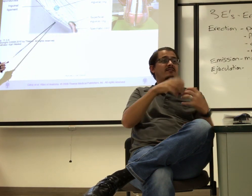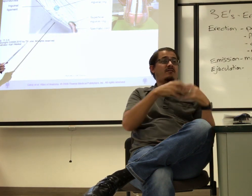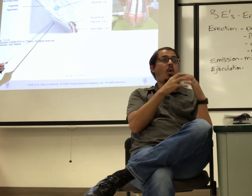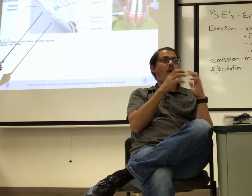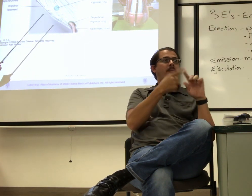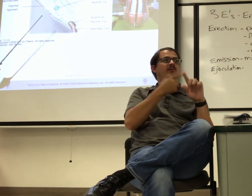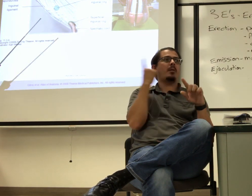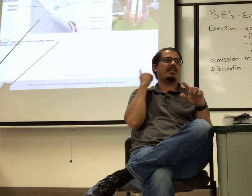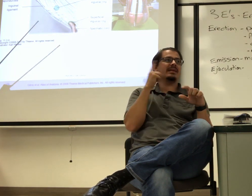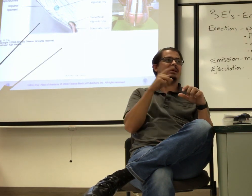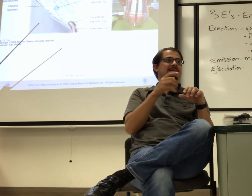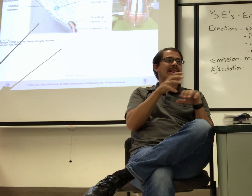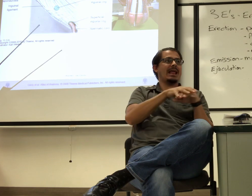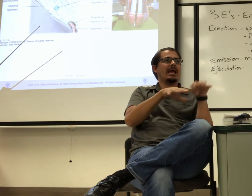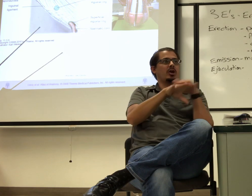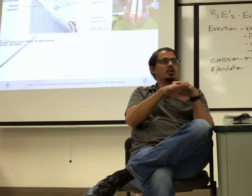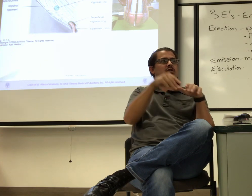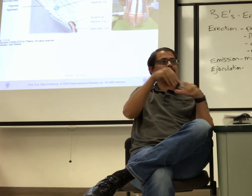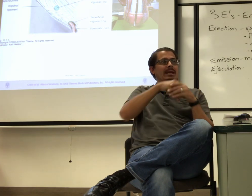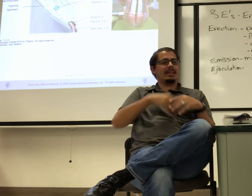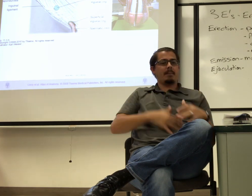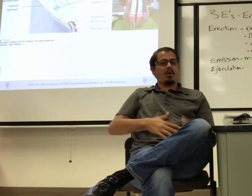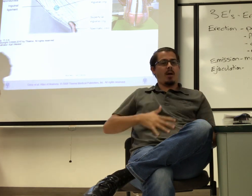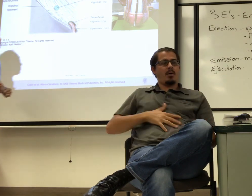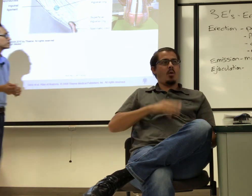these layers of the abdominal wall.